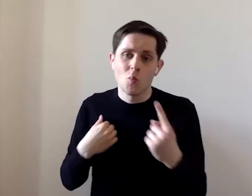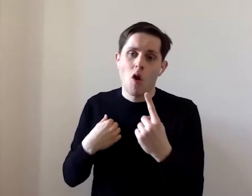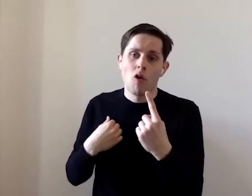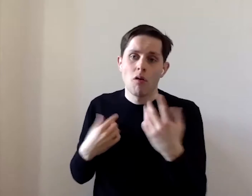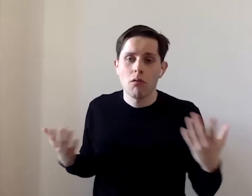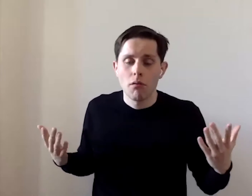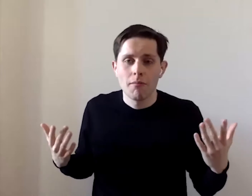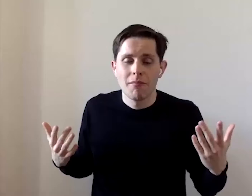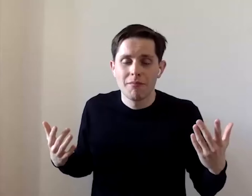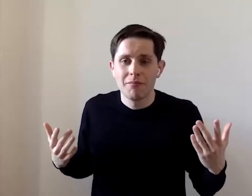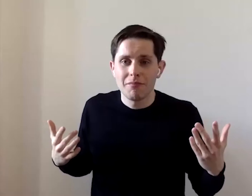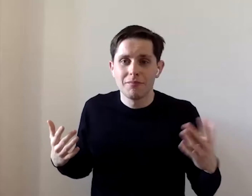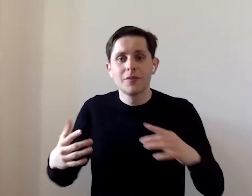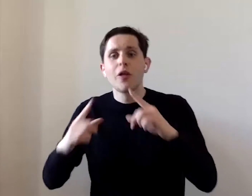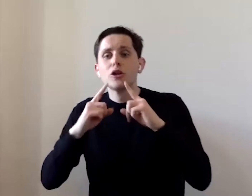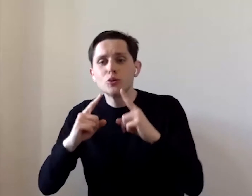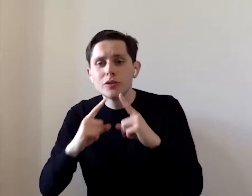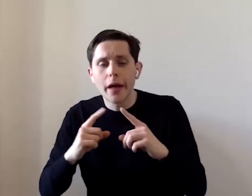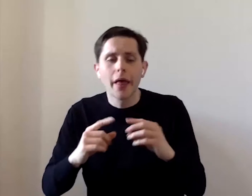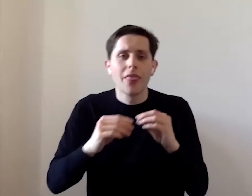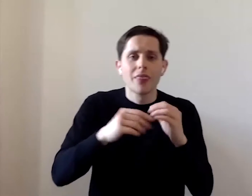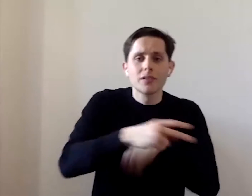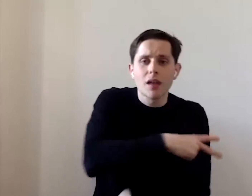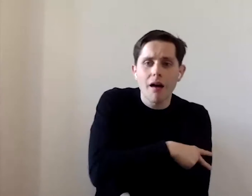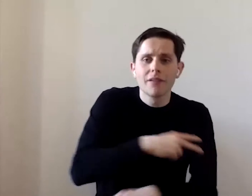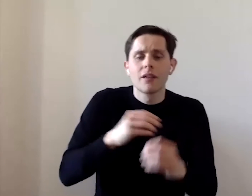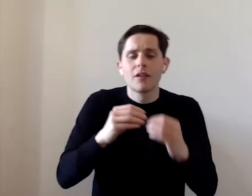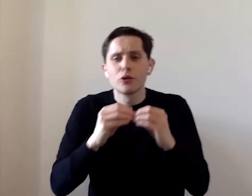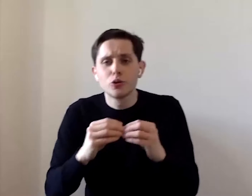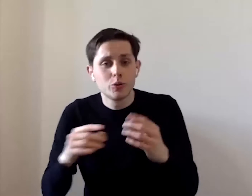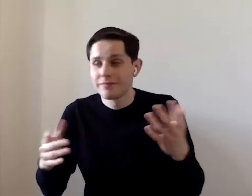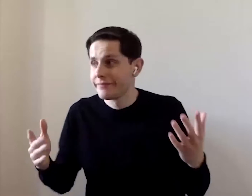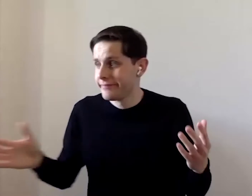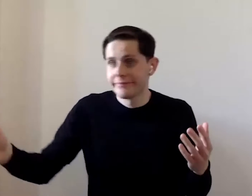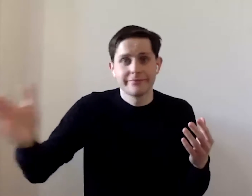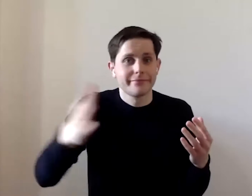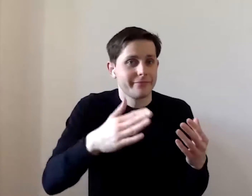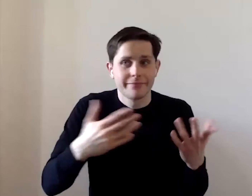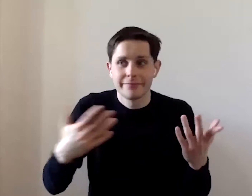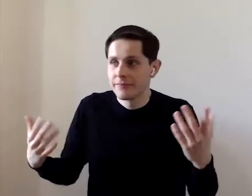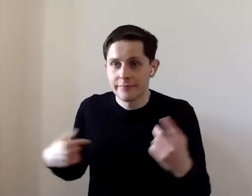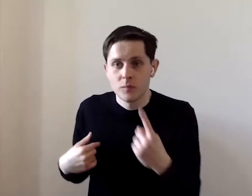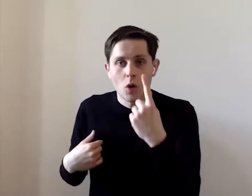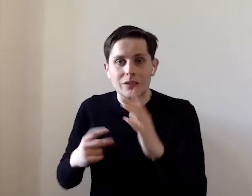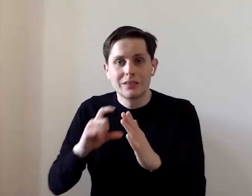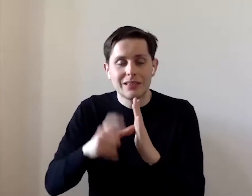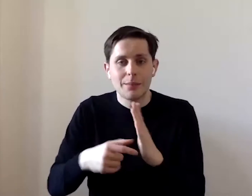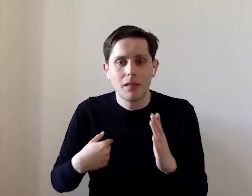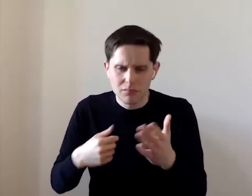You know, you have no person, other person to speak to. You know, you are surrounded by abled students, abled tutors, abled staff